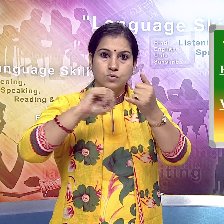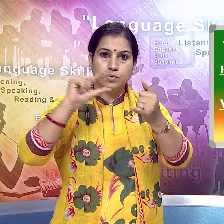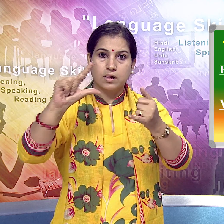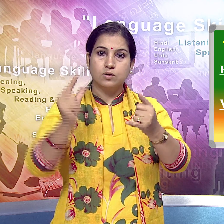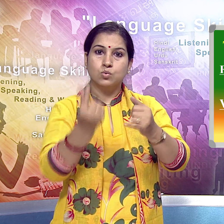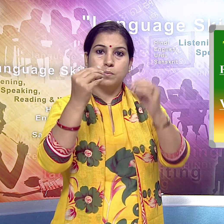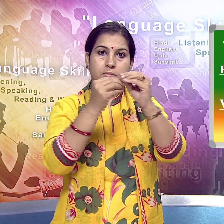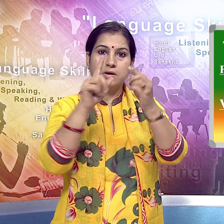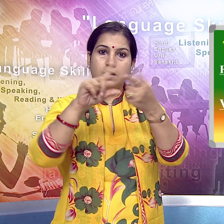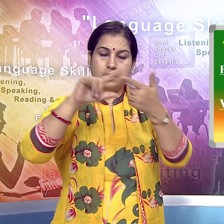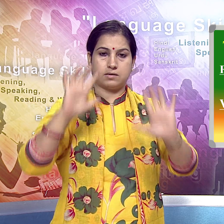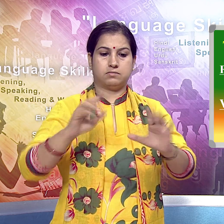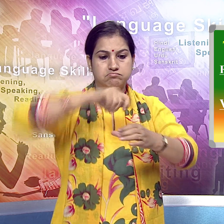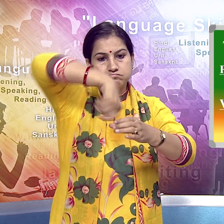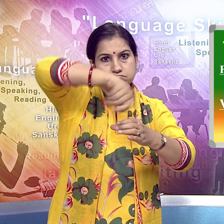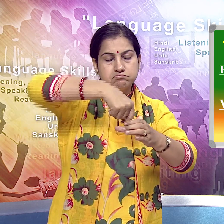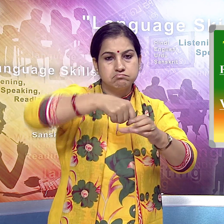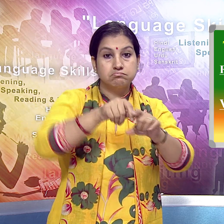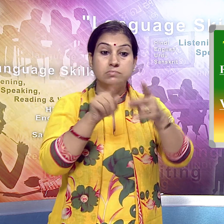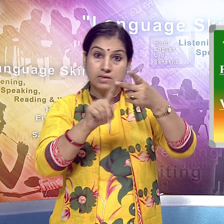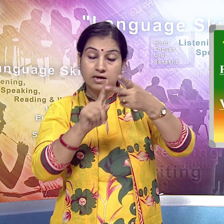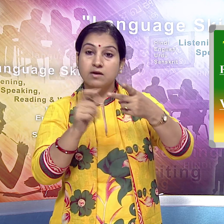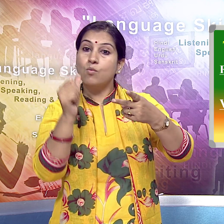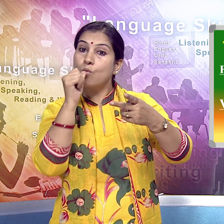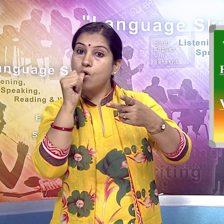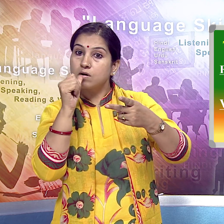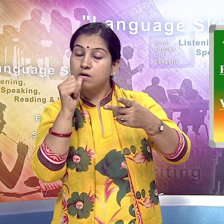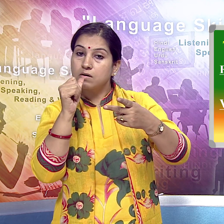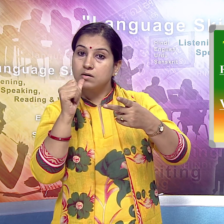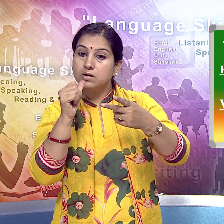and the second is water-soluble vitamins.